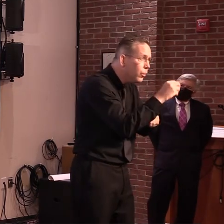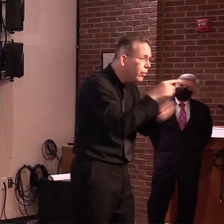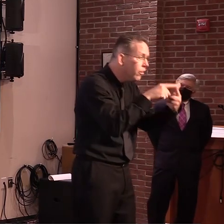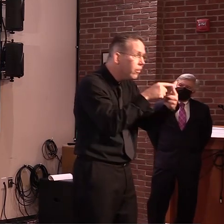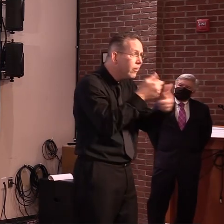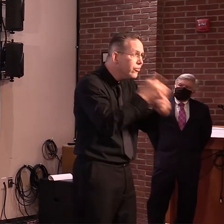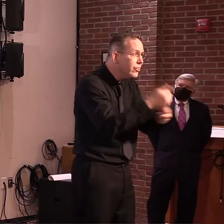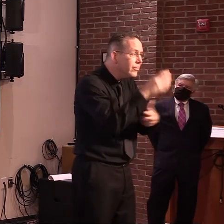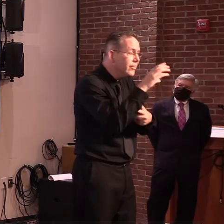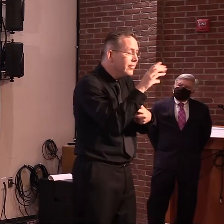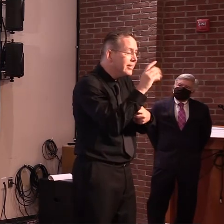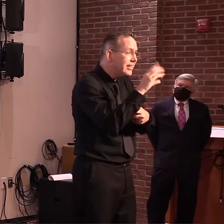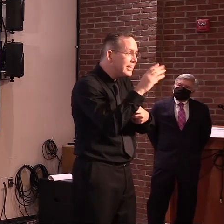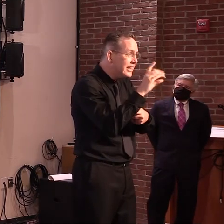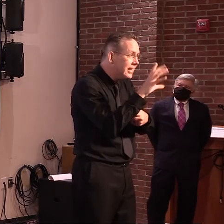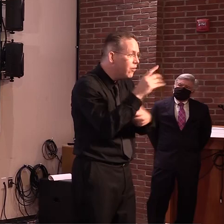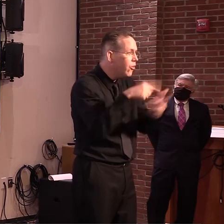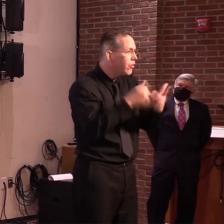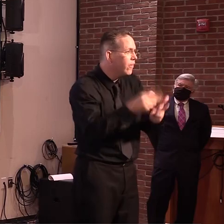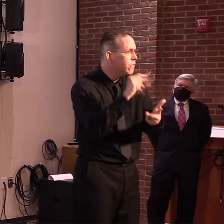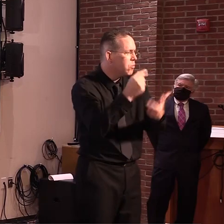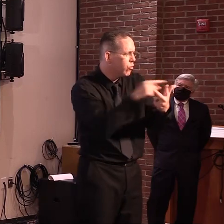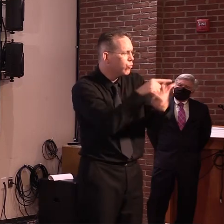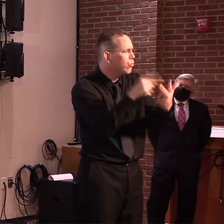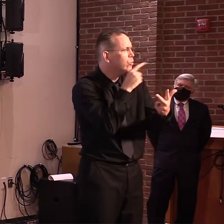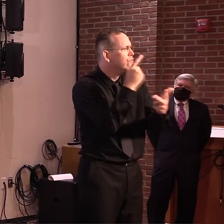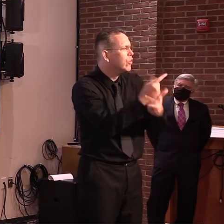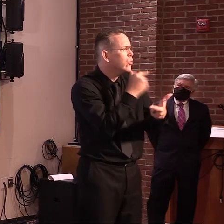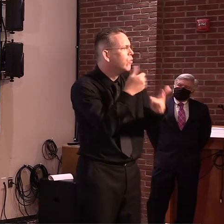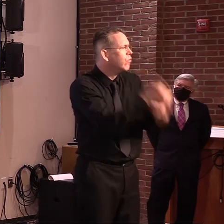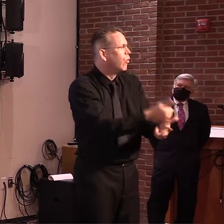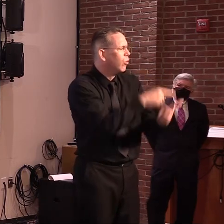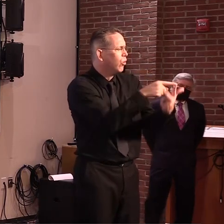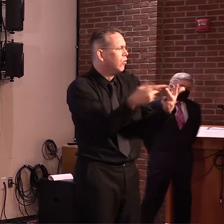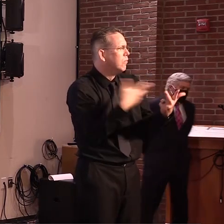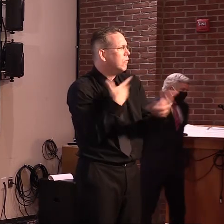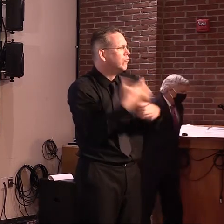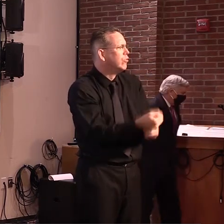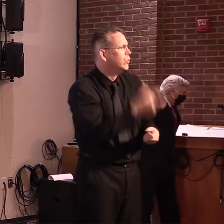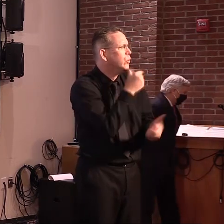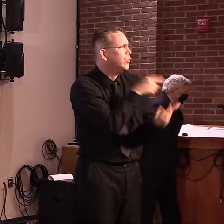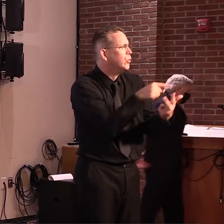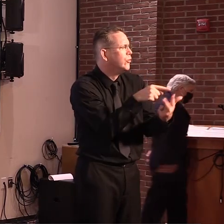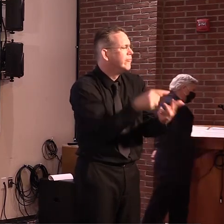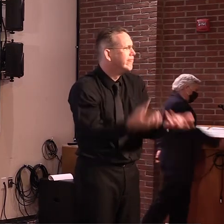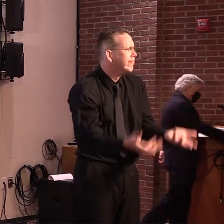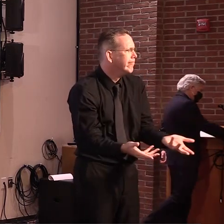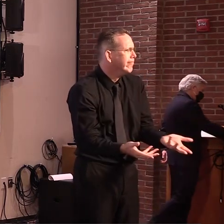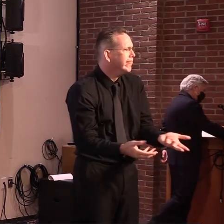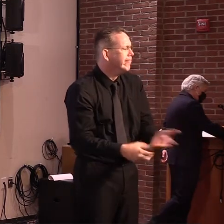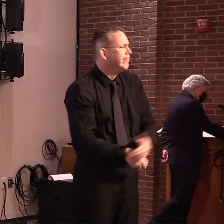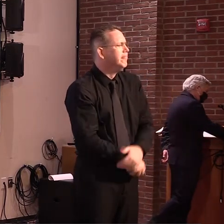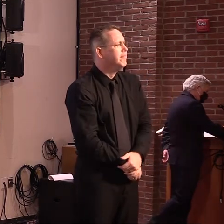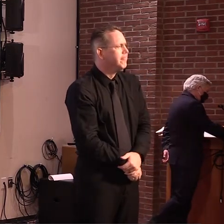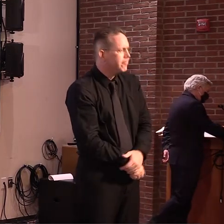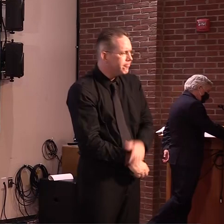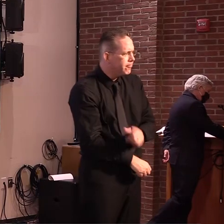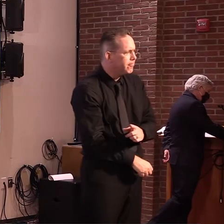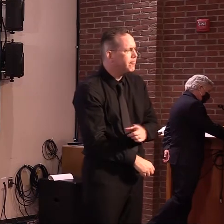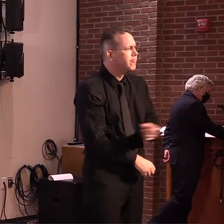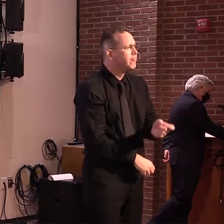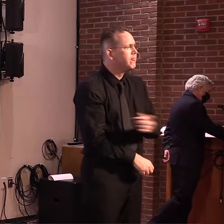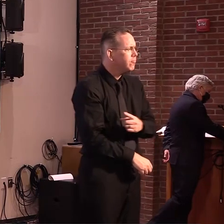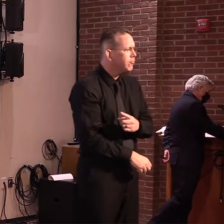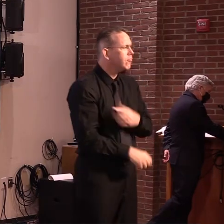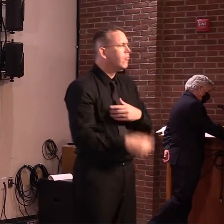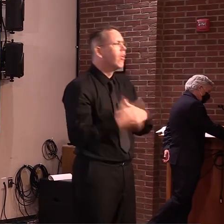be a critical reasoner, critical thinker, and to be skeptical. Because, as the governor pointed out, we're